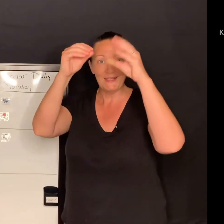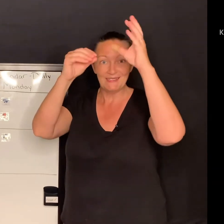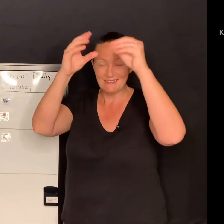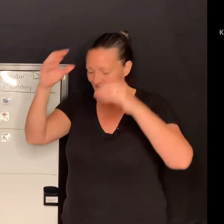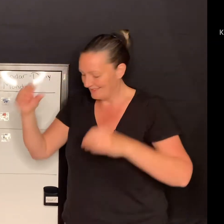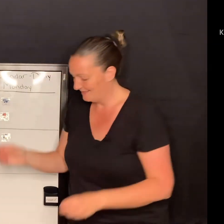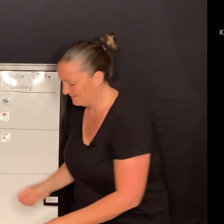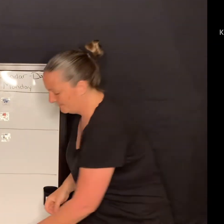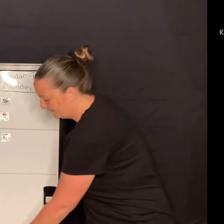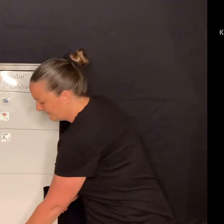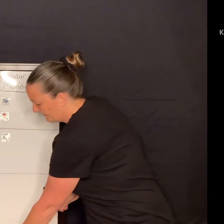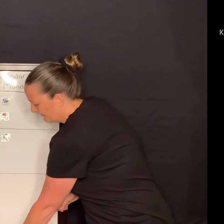bubbles.